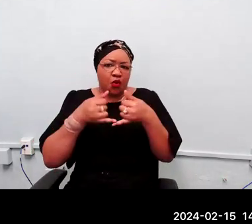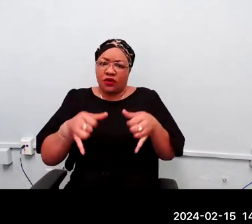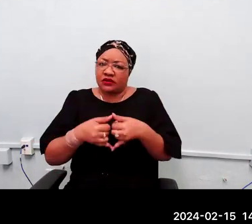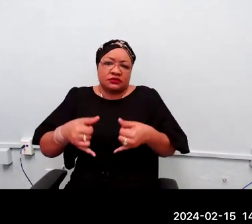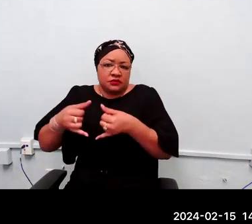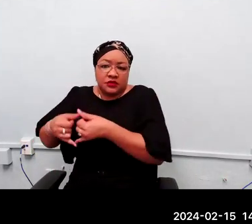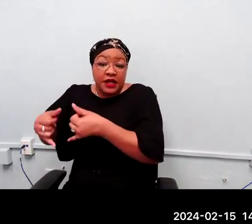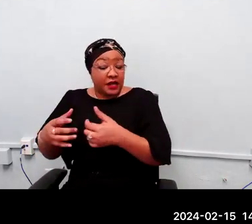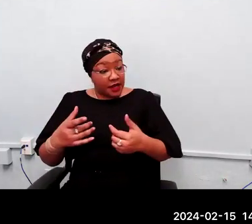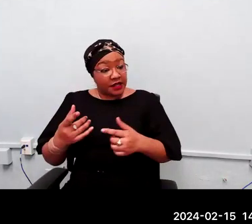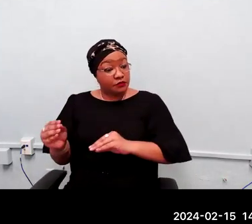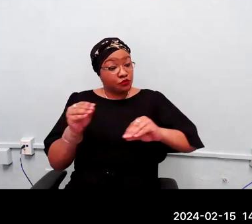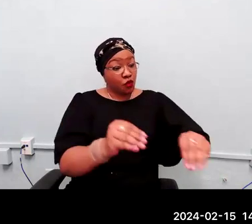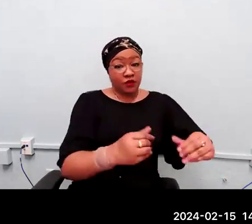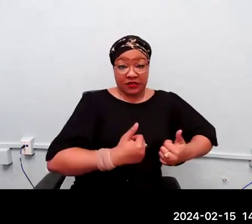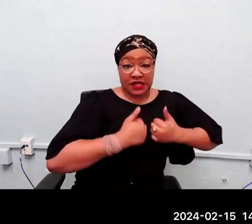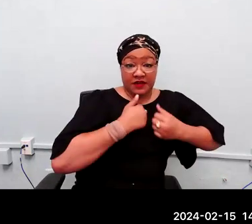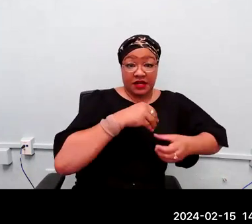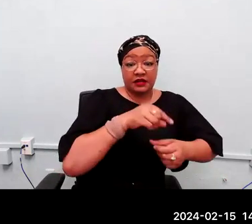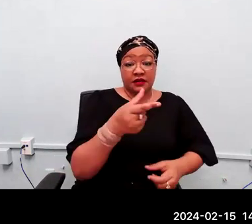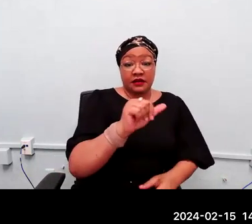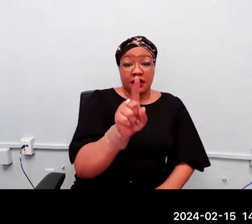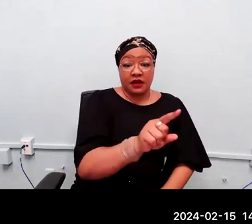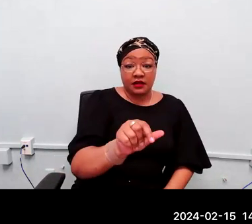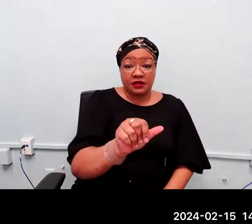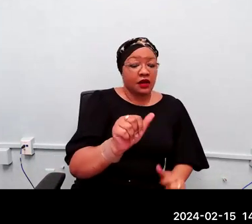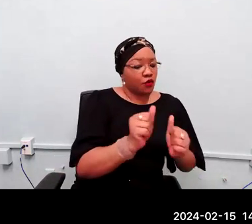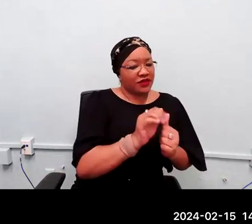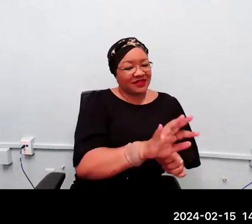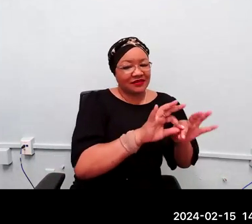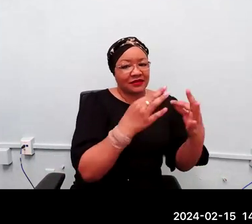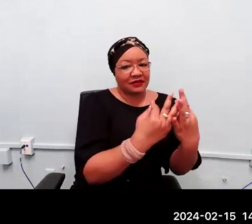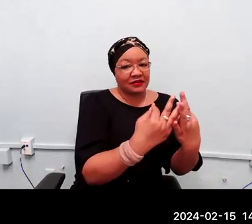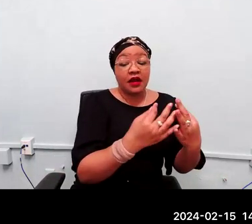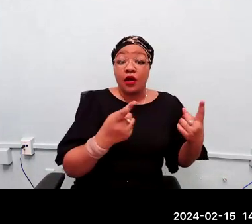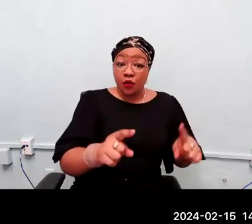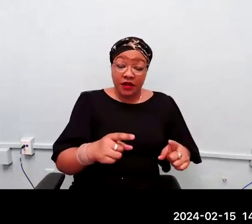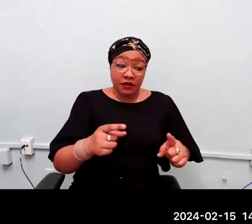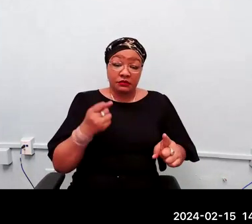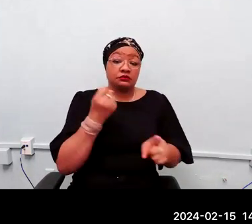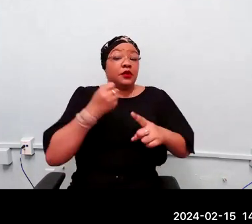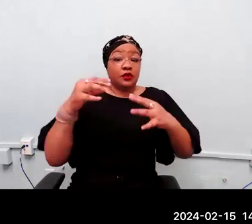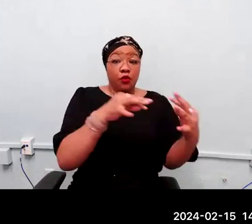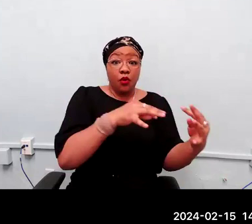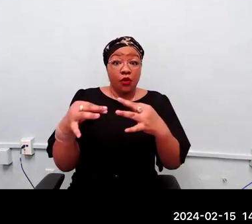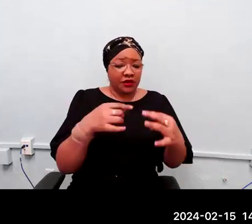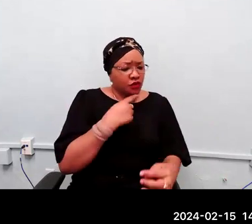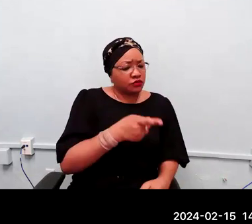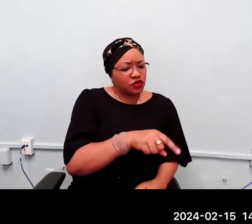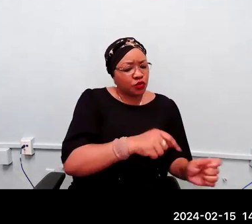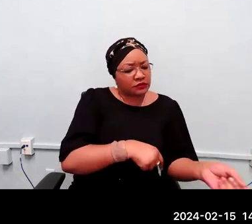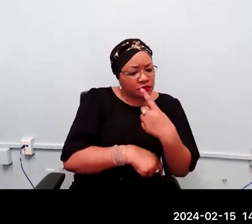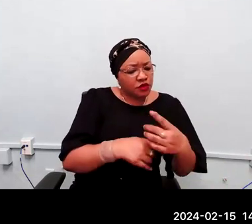with his family. And, you know, when the war started, was told that he could leave, but